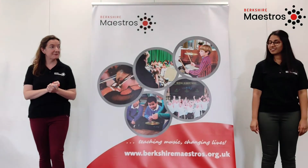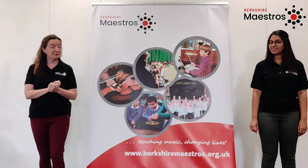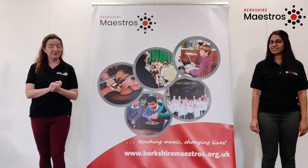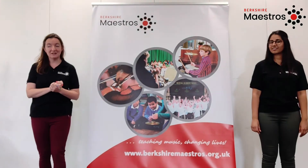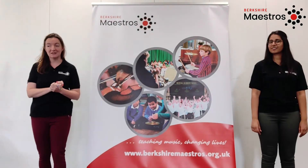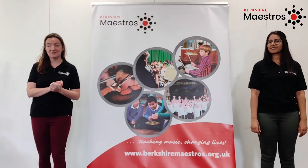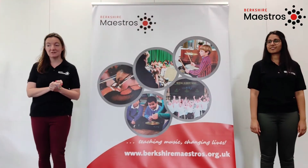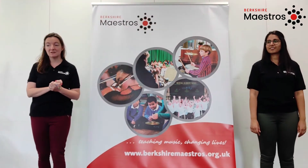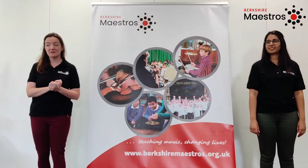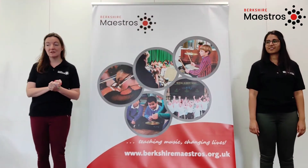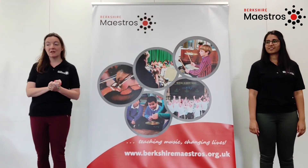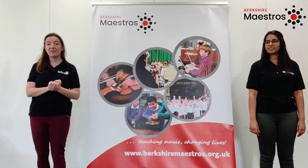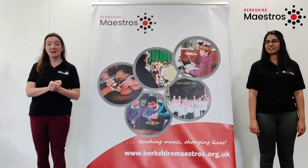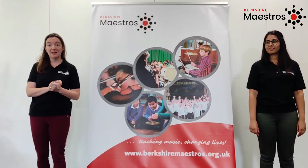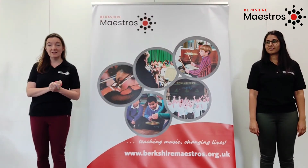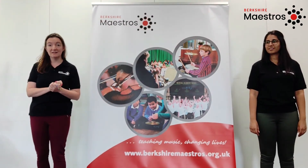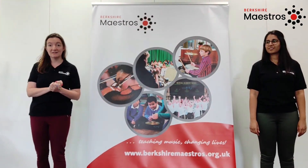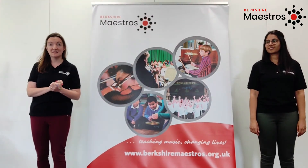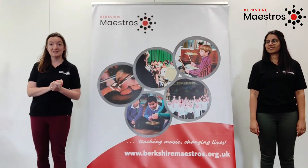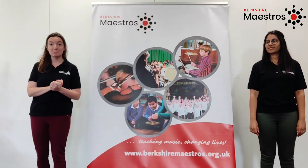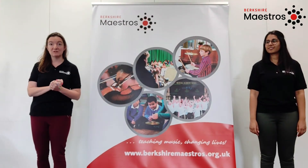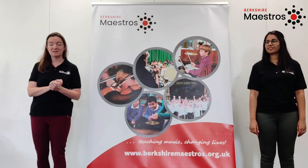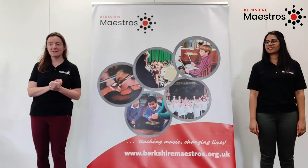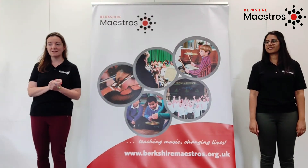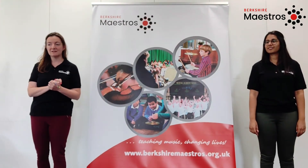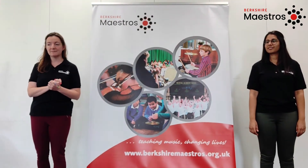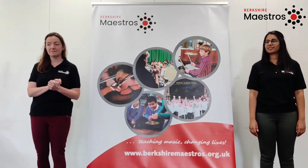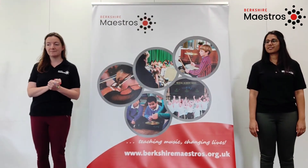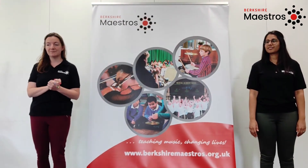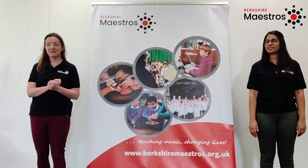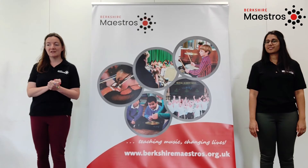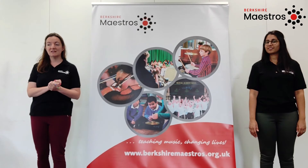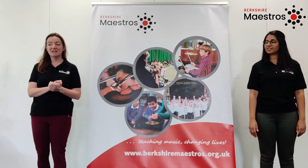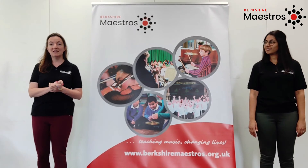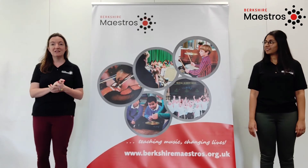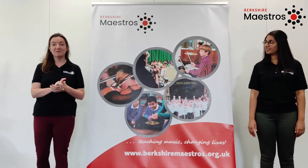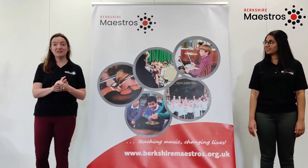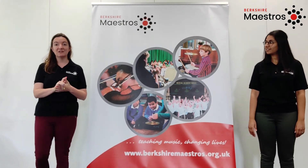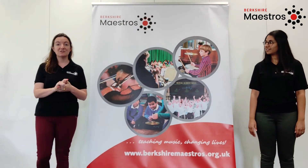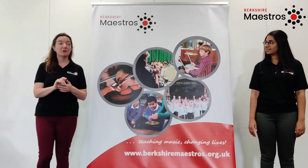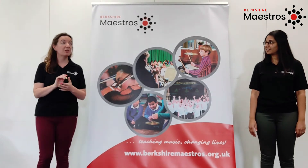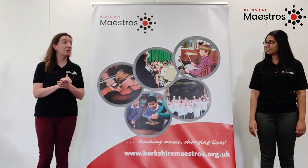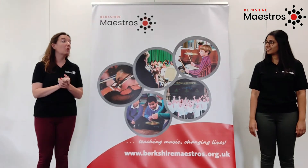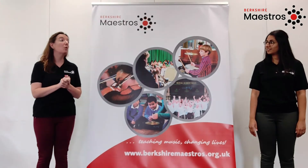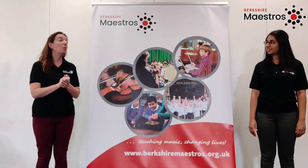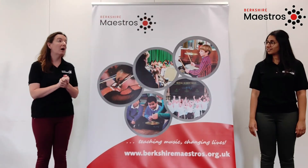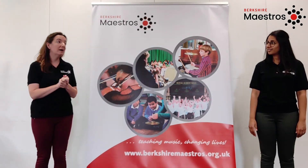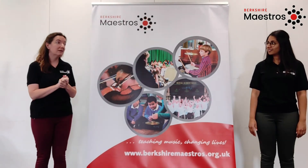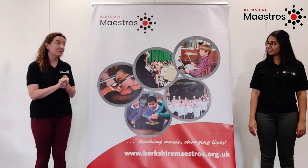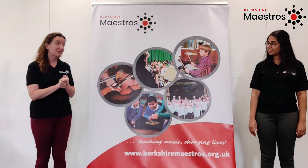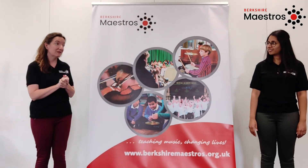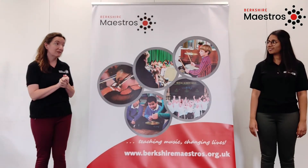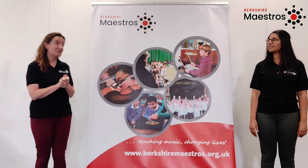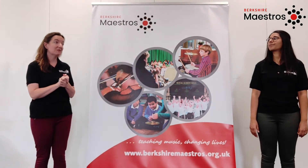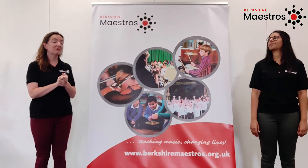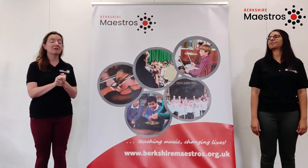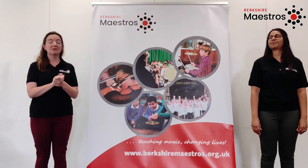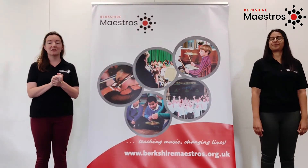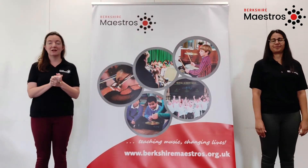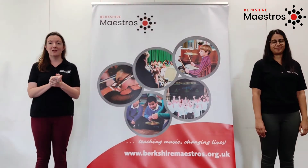peaceful village, the lion sleeps tonight. Near the village, the quiet village, the